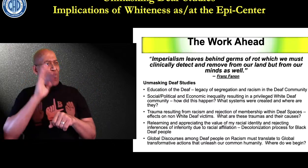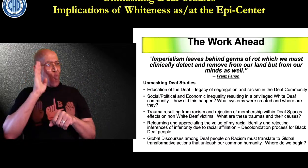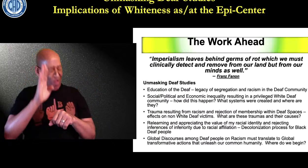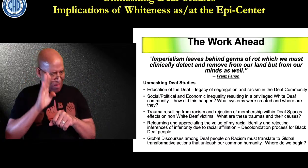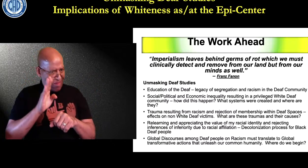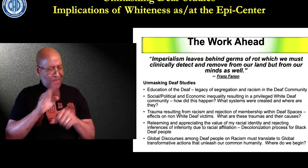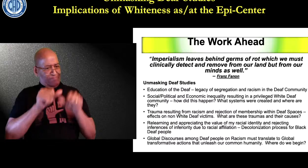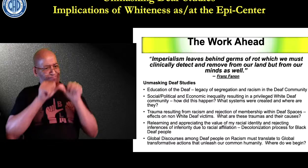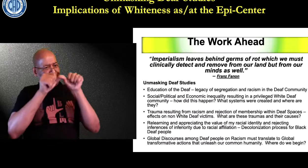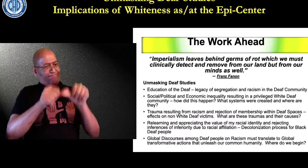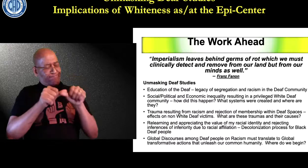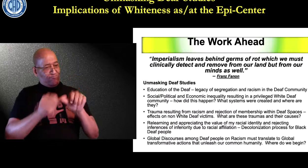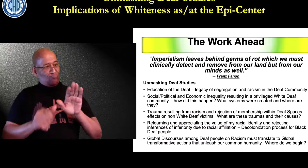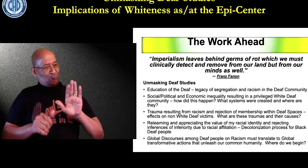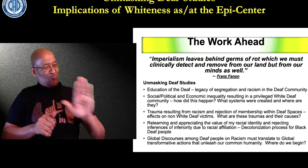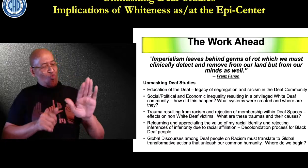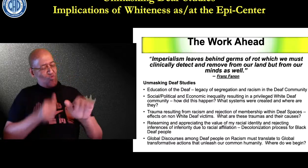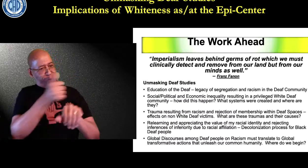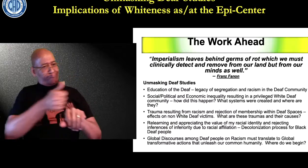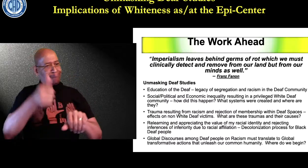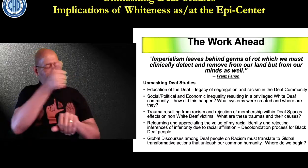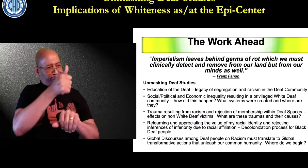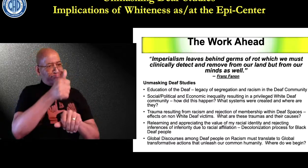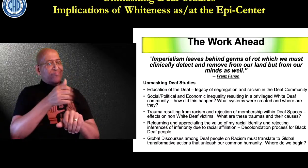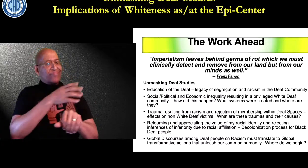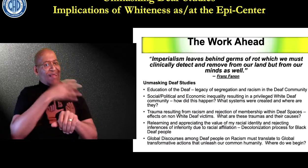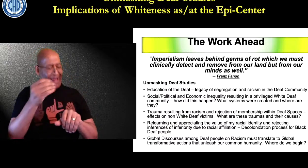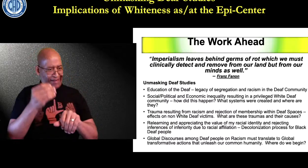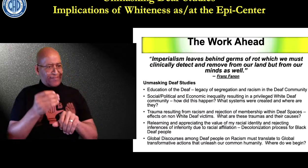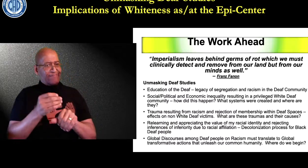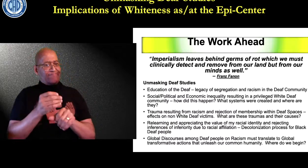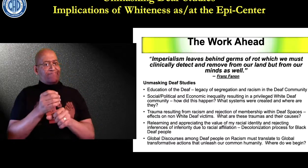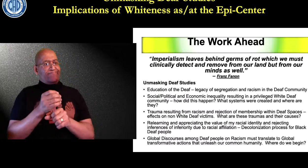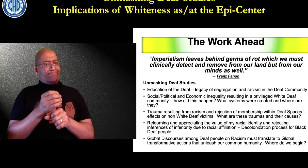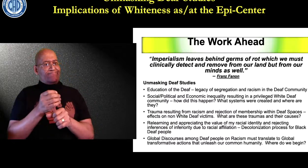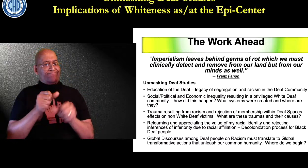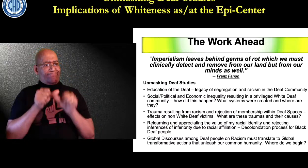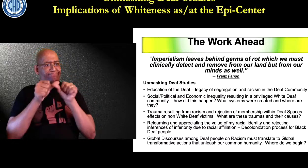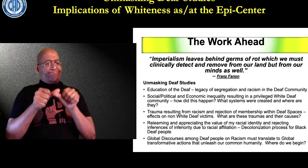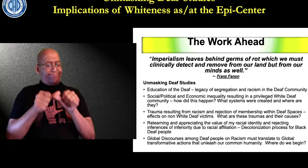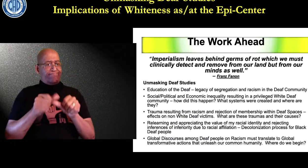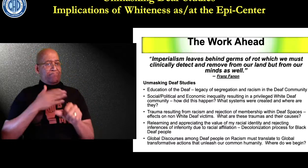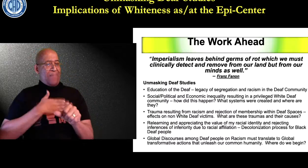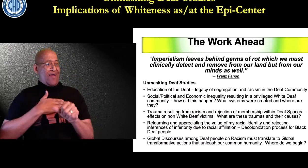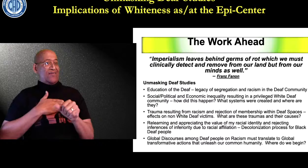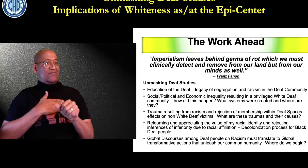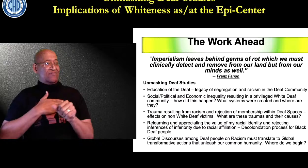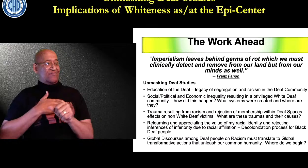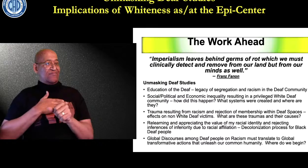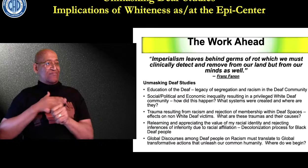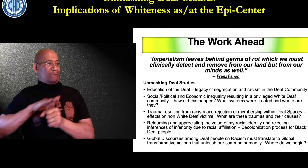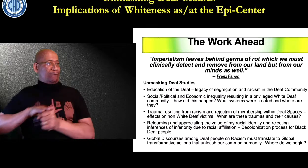What was the system that was set up and established to even have that continue with your superior